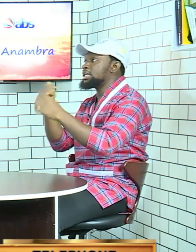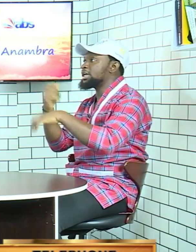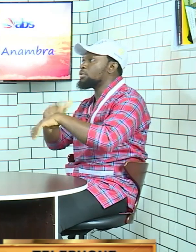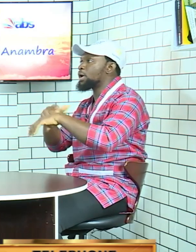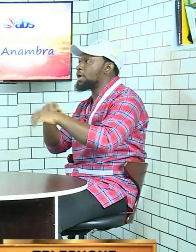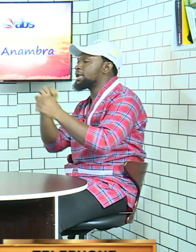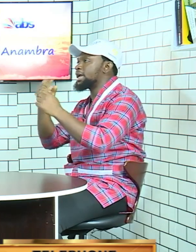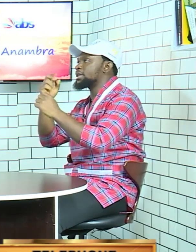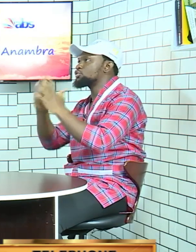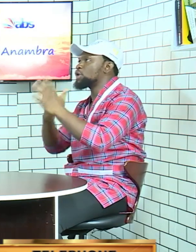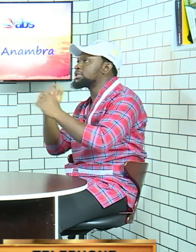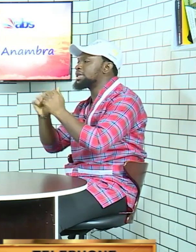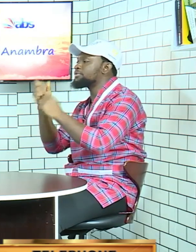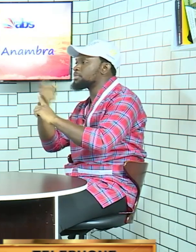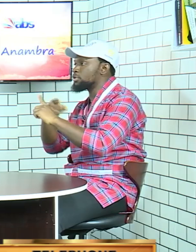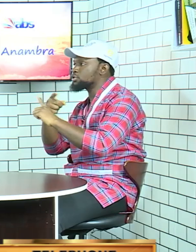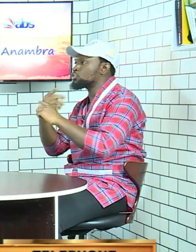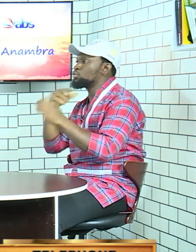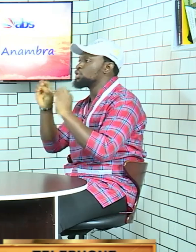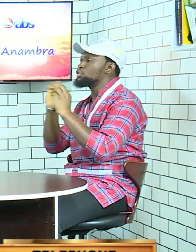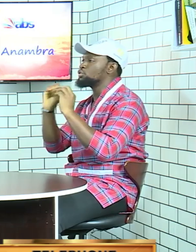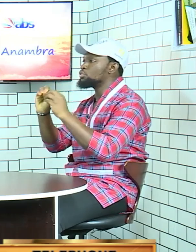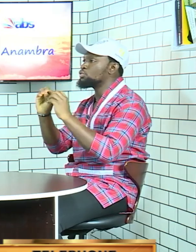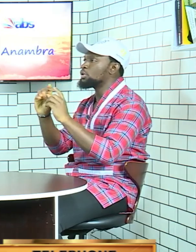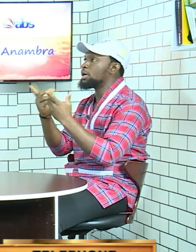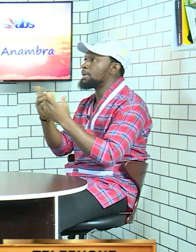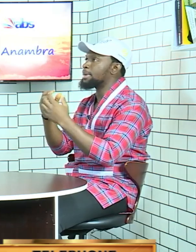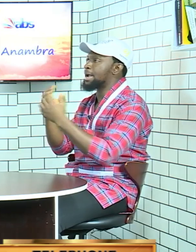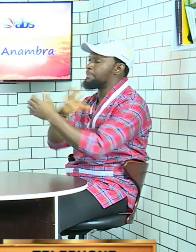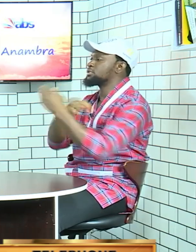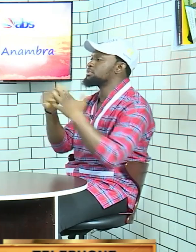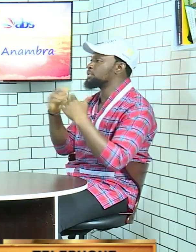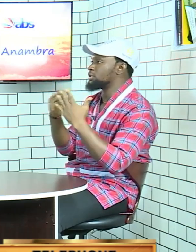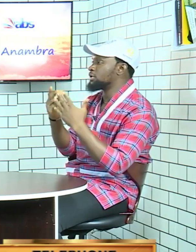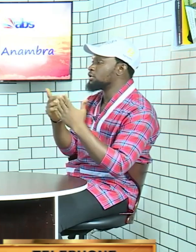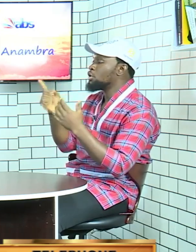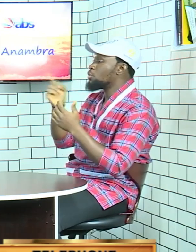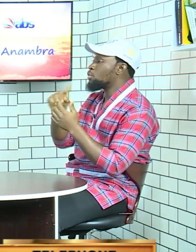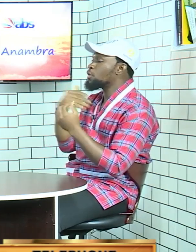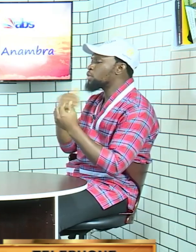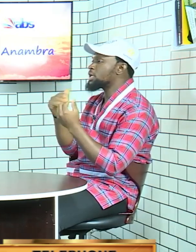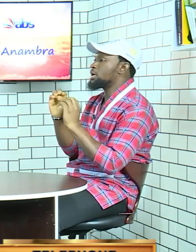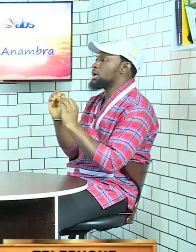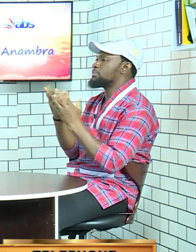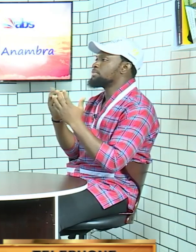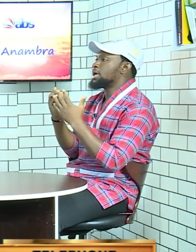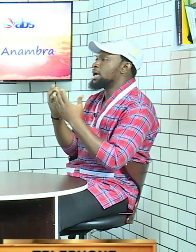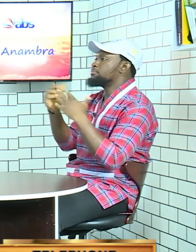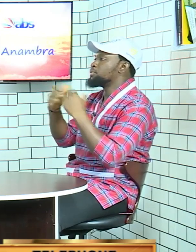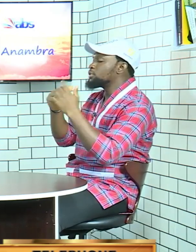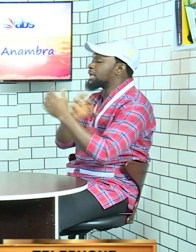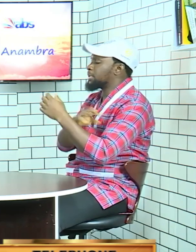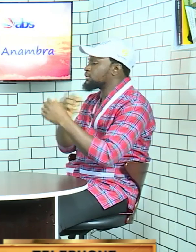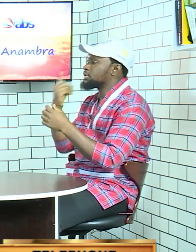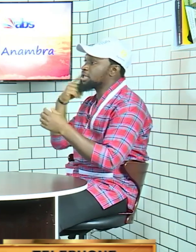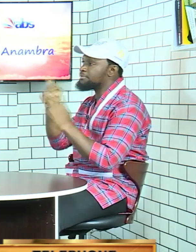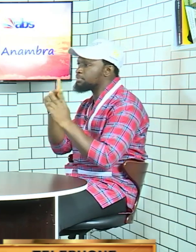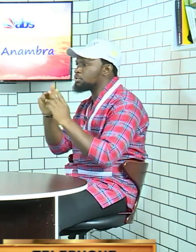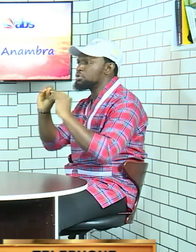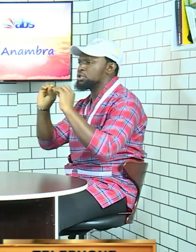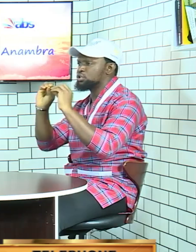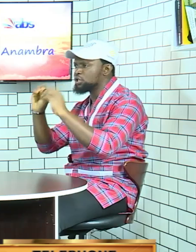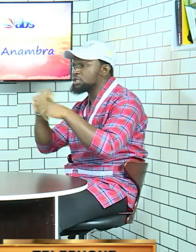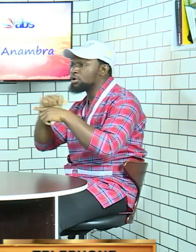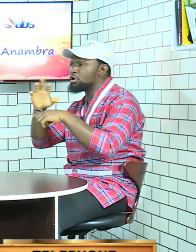in a while, and like twice in every month. We do capacity building, where we build the capacity of the deaf